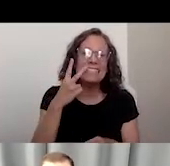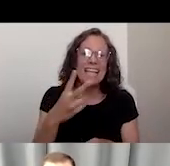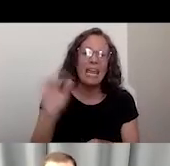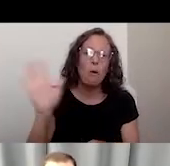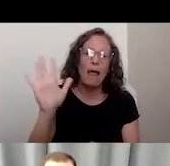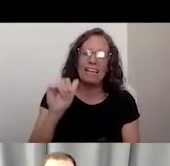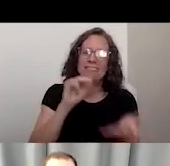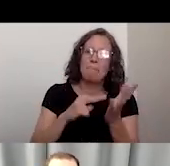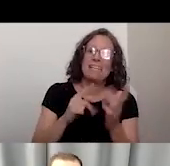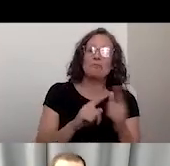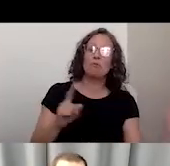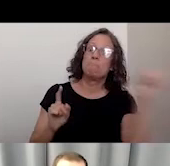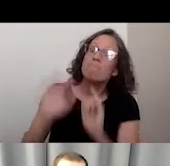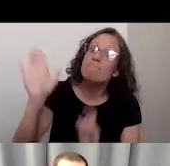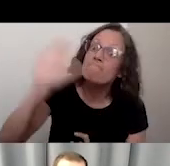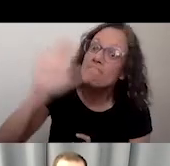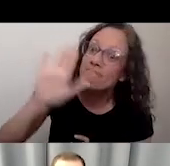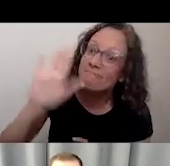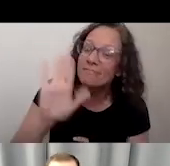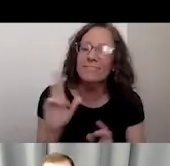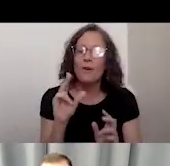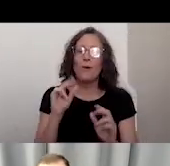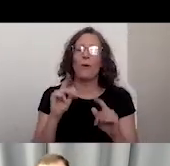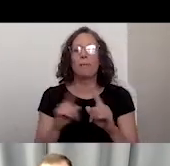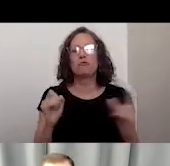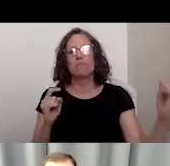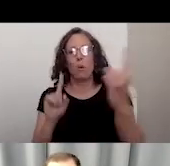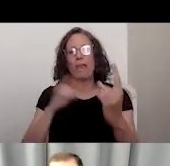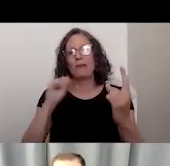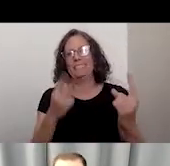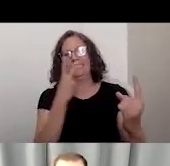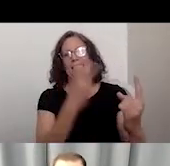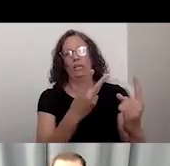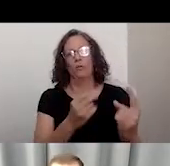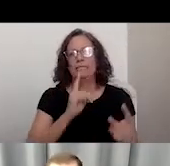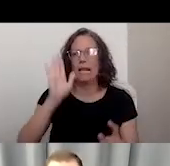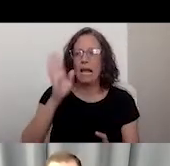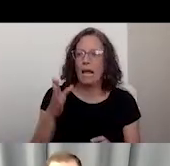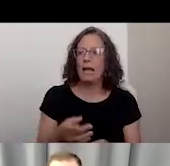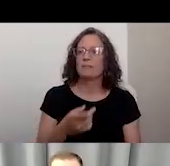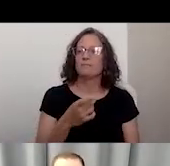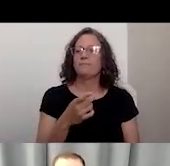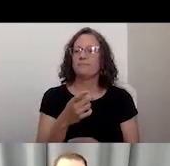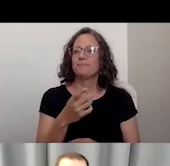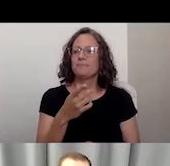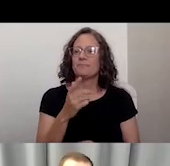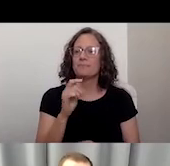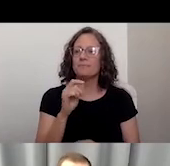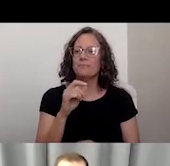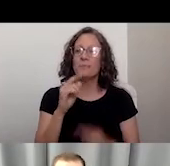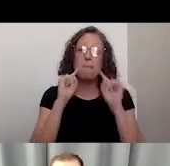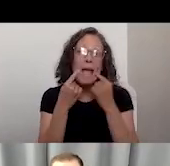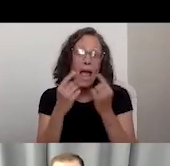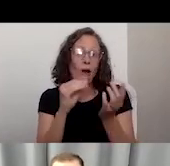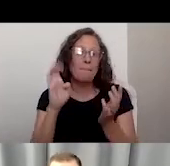say hi, a good thing to do is get into our eyesight range. Okay, we're not saying get up in our faces, but just get someplace where we can see you